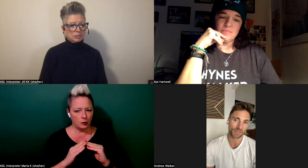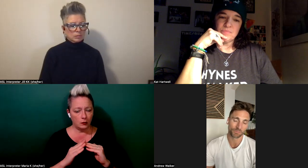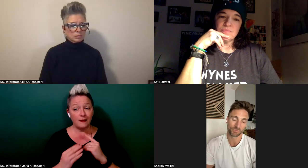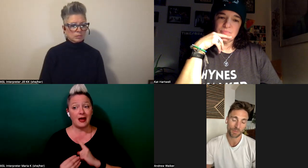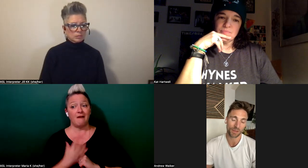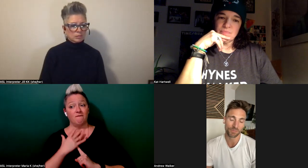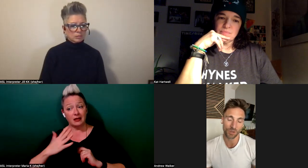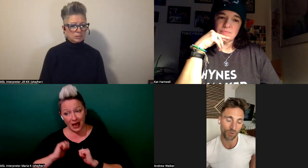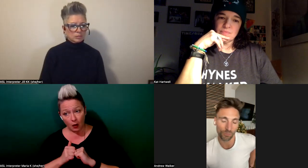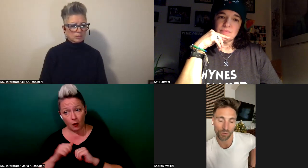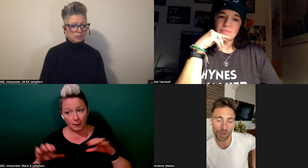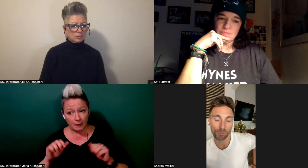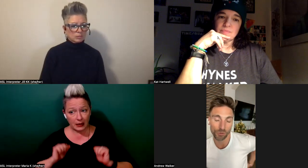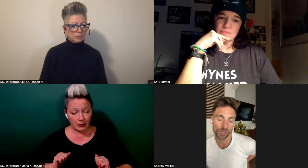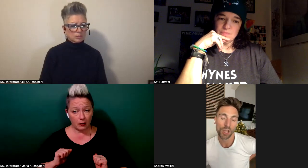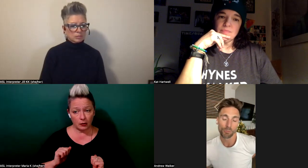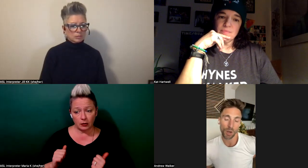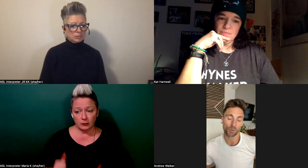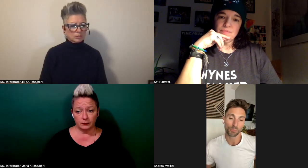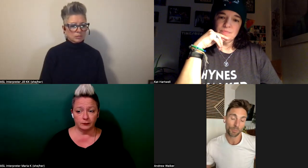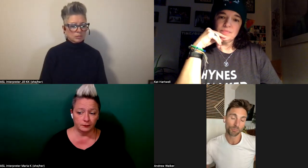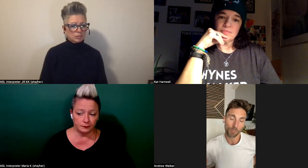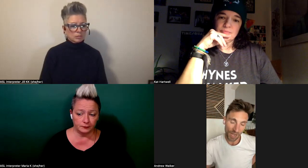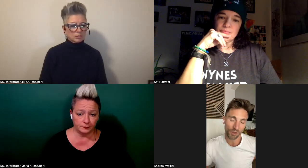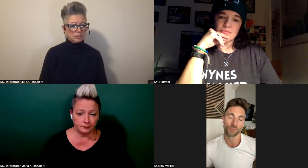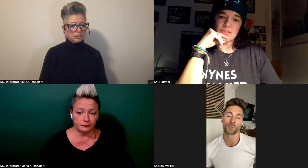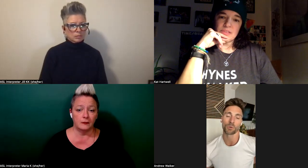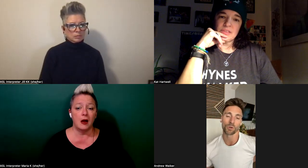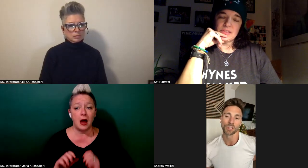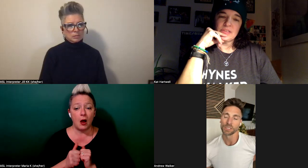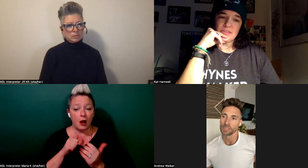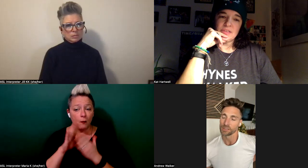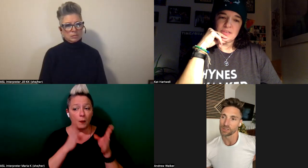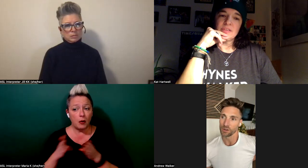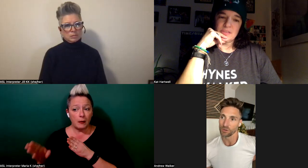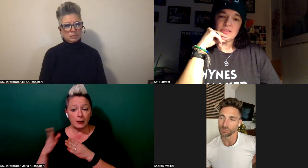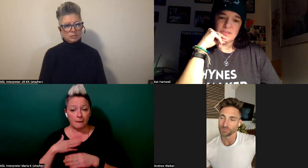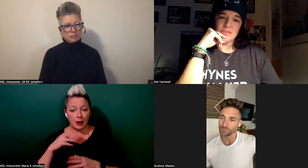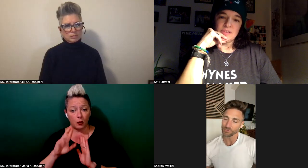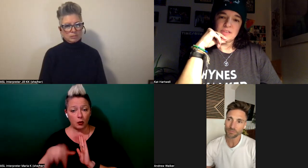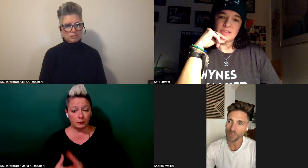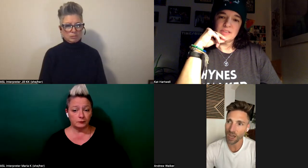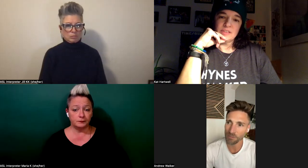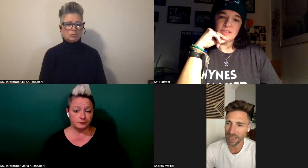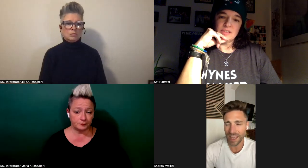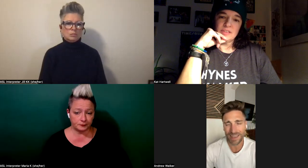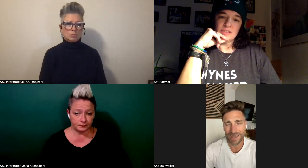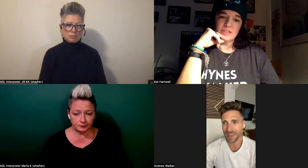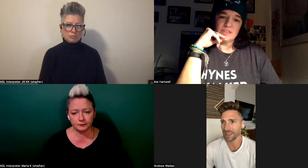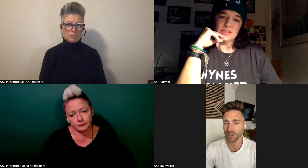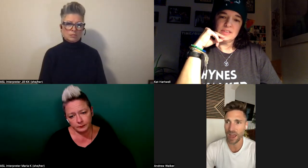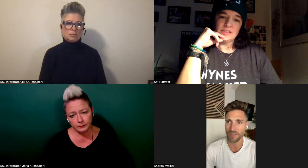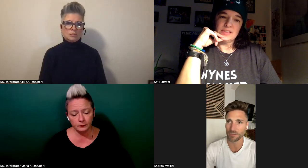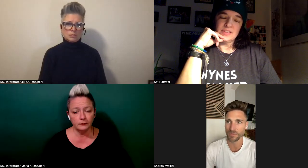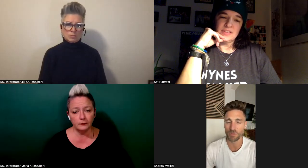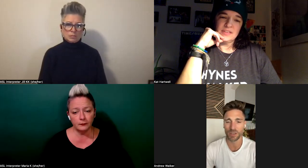play my you know, or approach preparing for my role. So yeah, and Nikki,